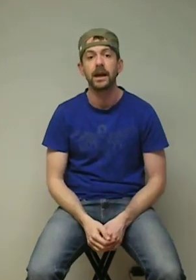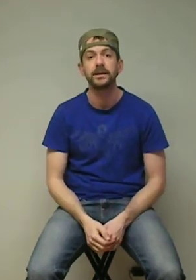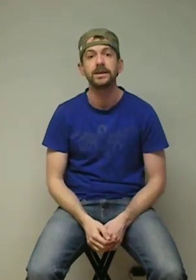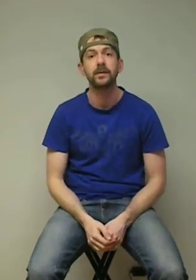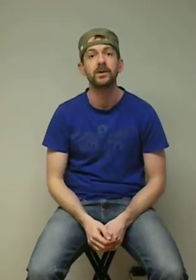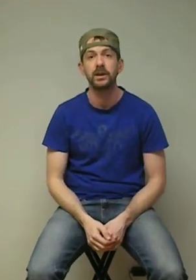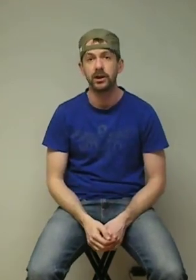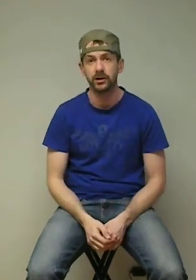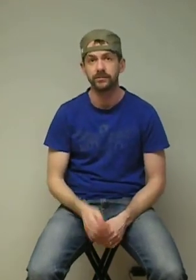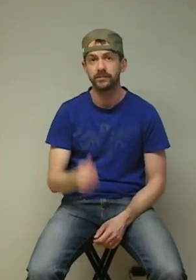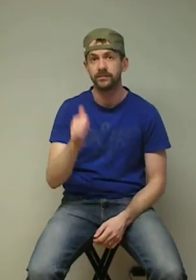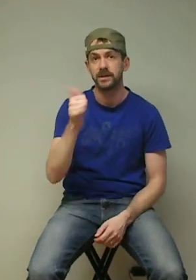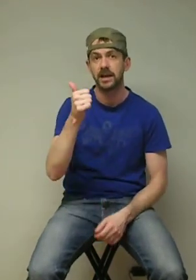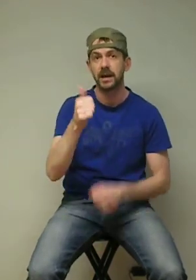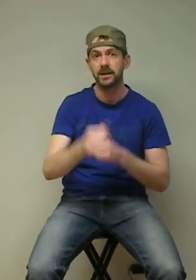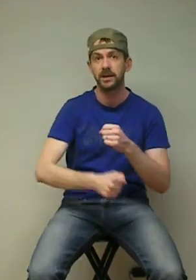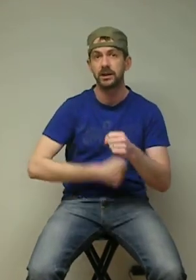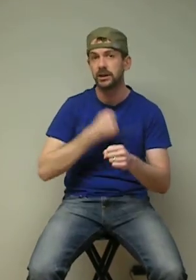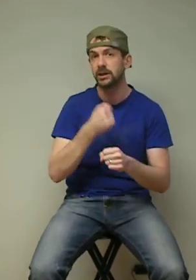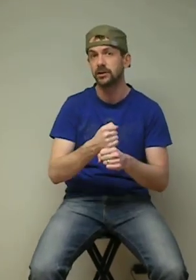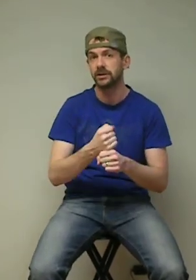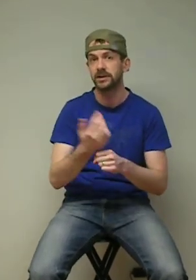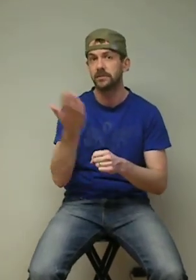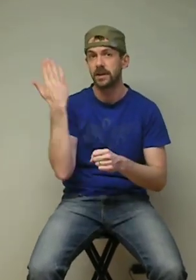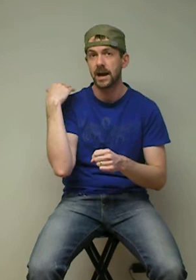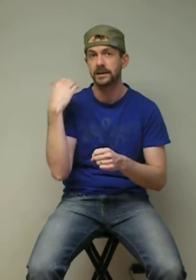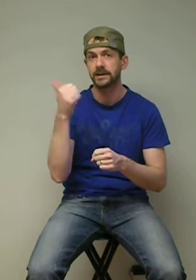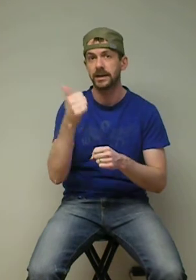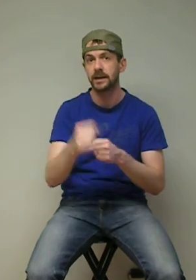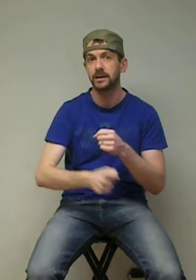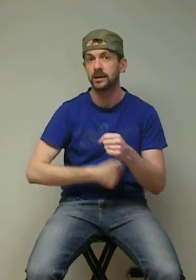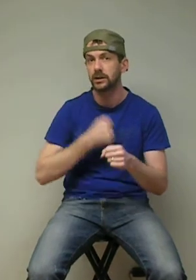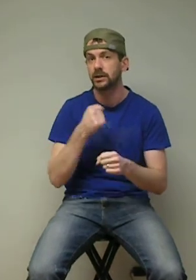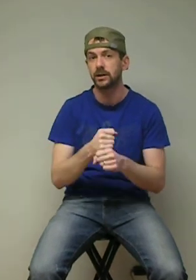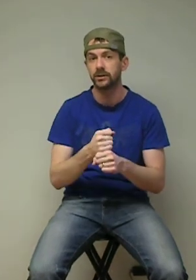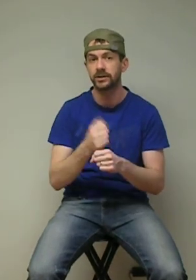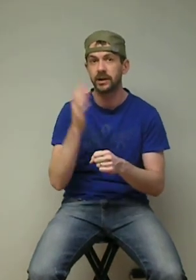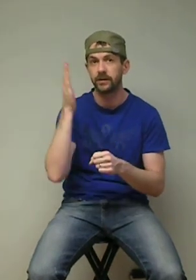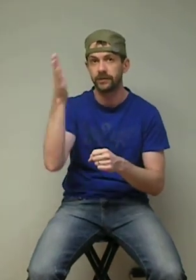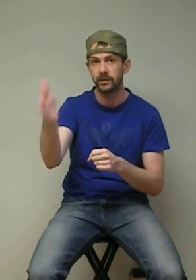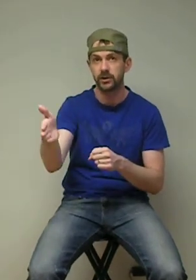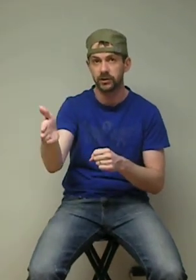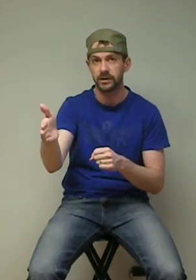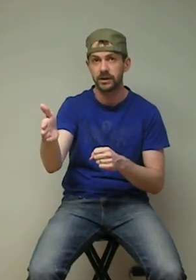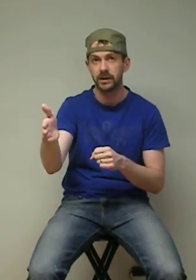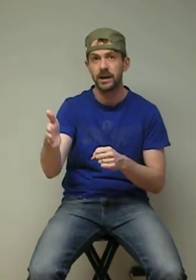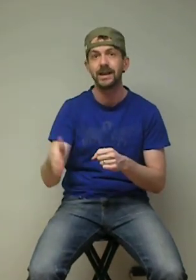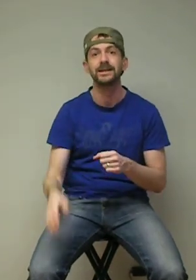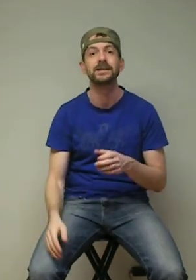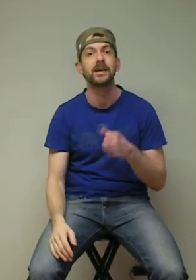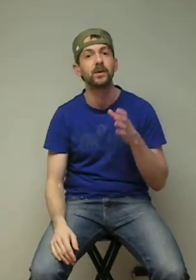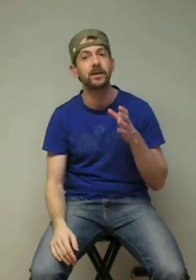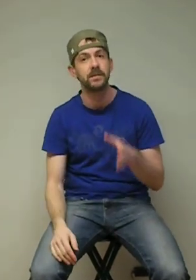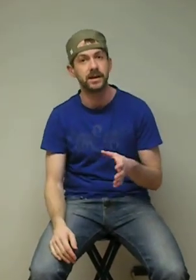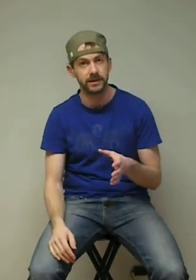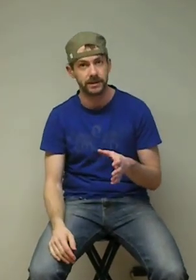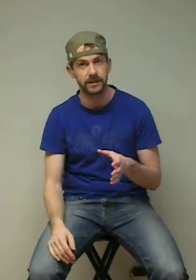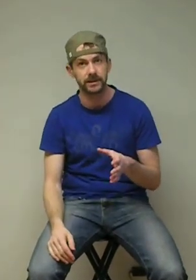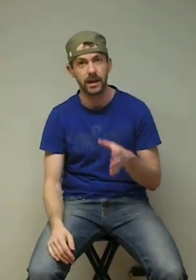And same with the year. 10 years past, 10 years in the future. And same with the minutes and